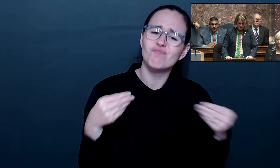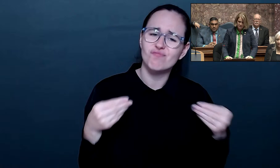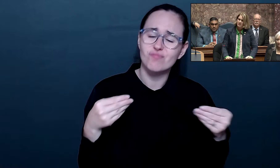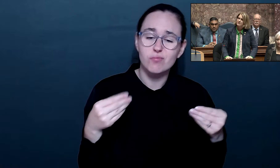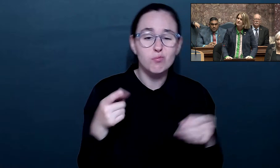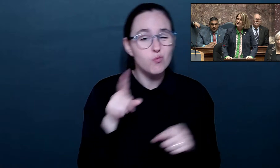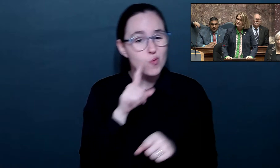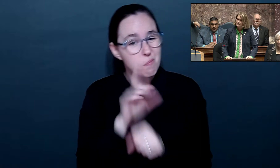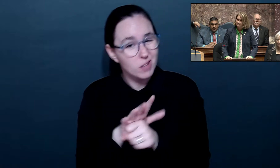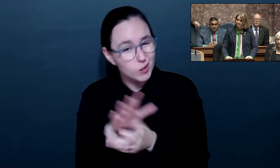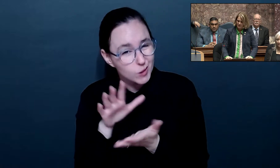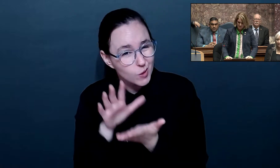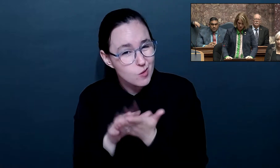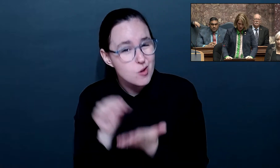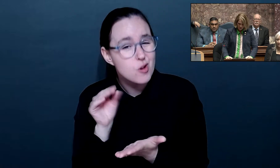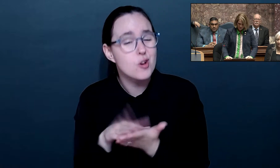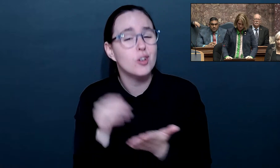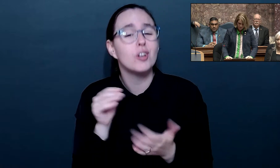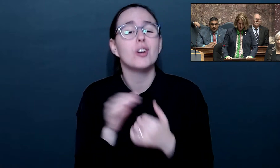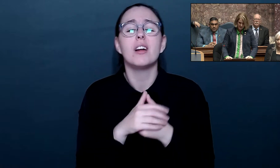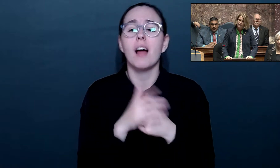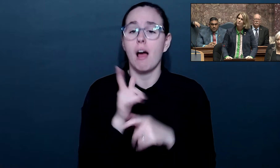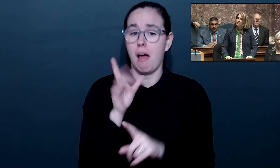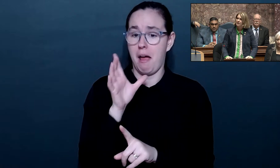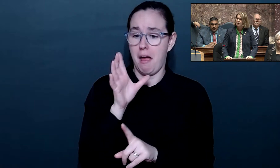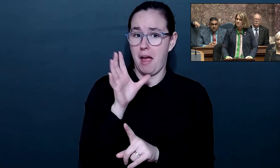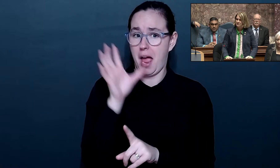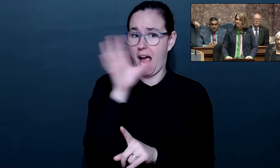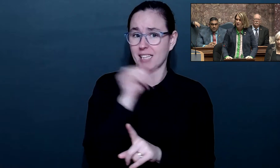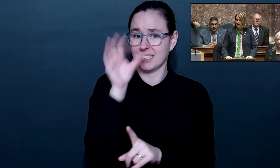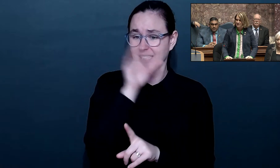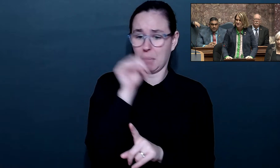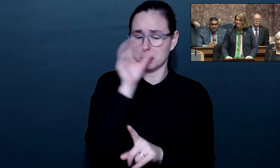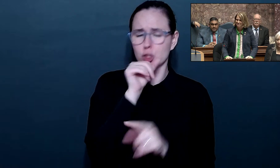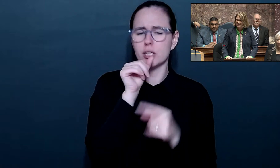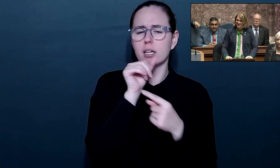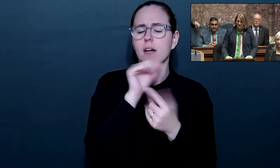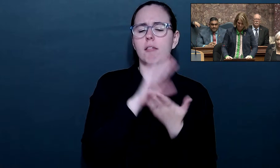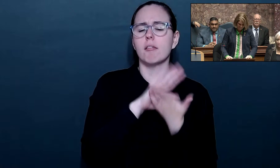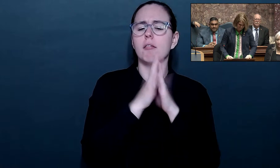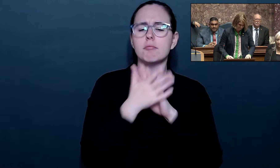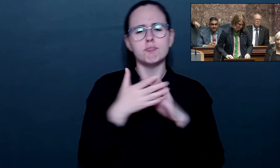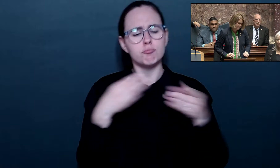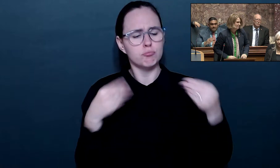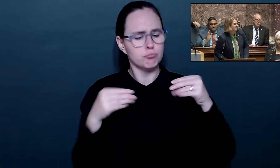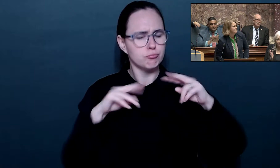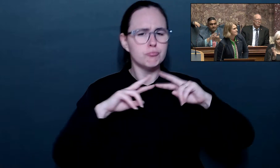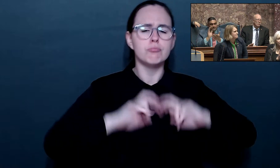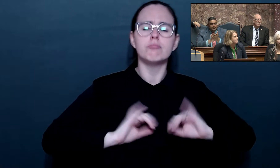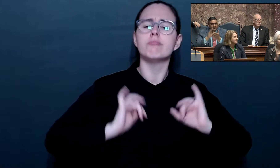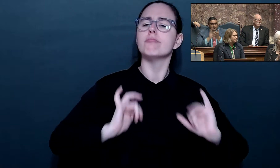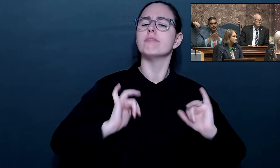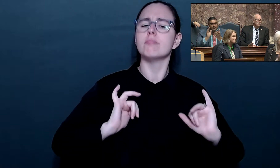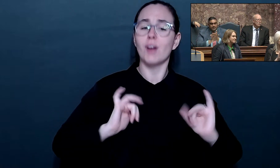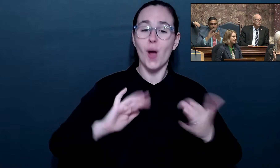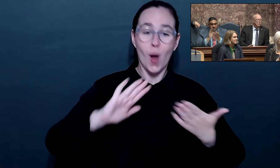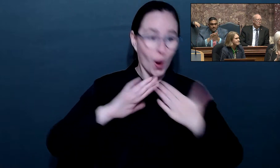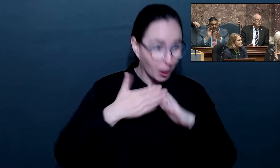Day isn't just a date. It's a call to create a more inclusive province. Thank you.